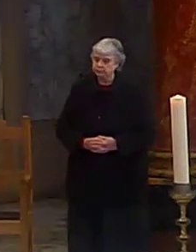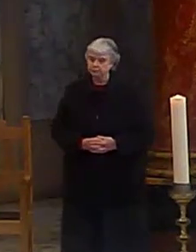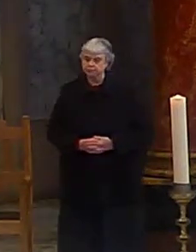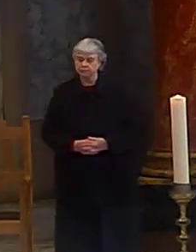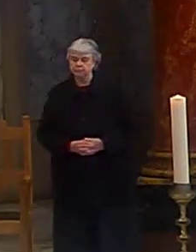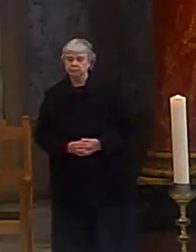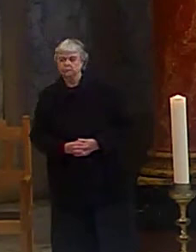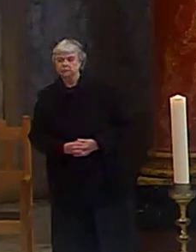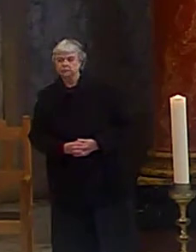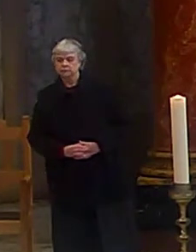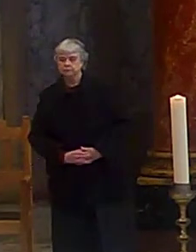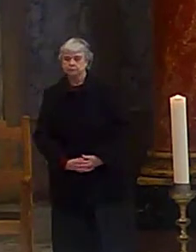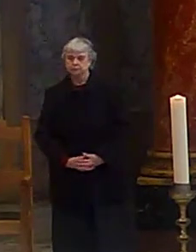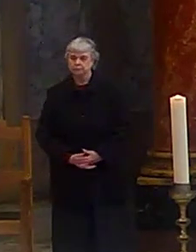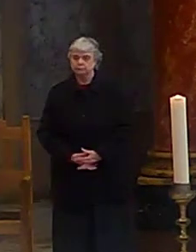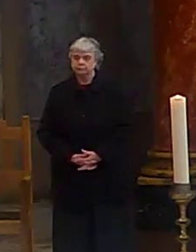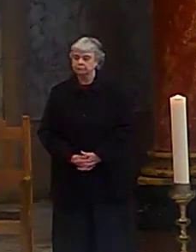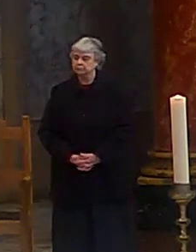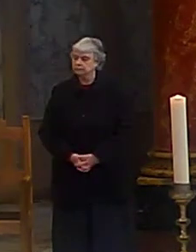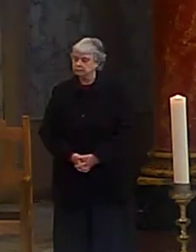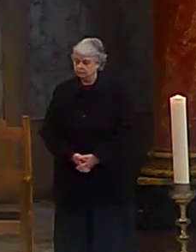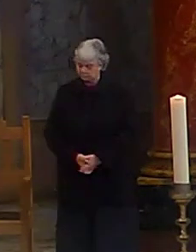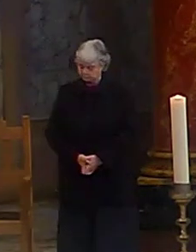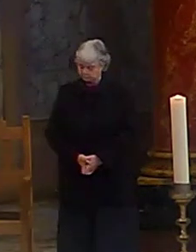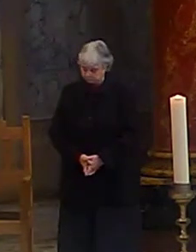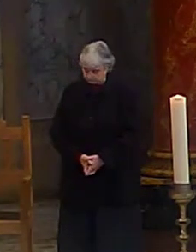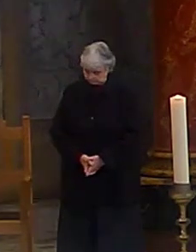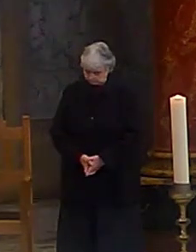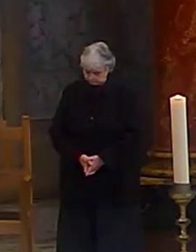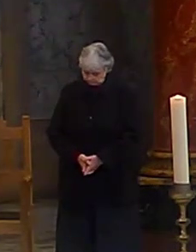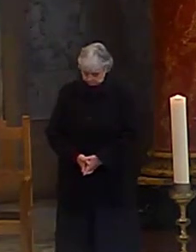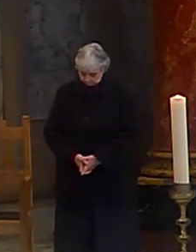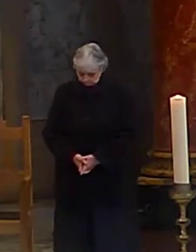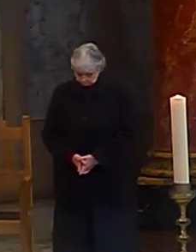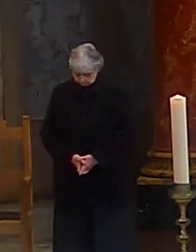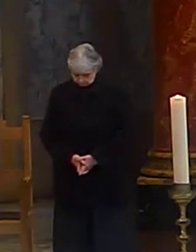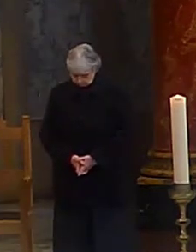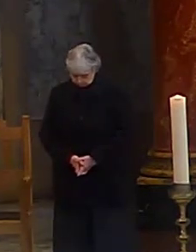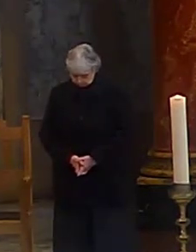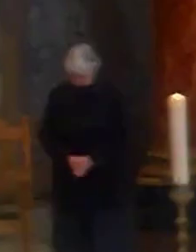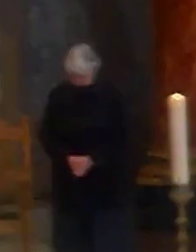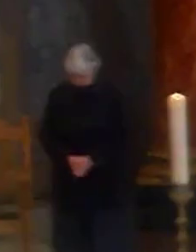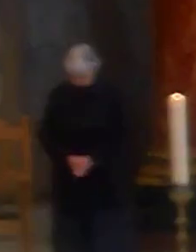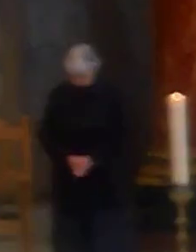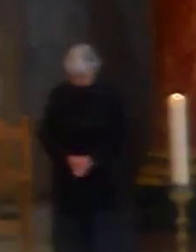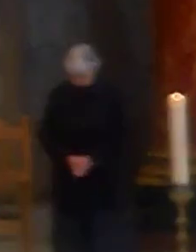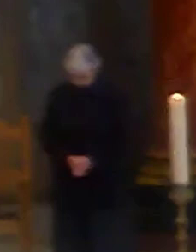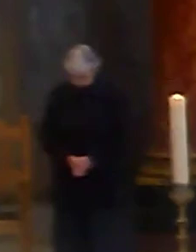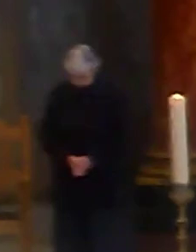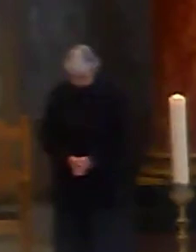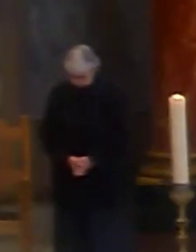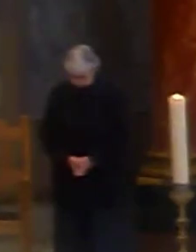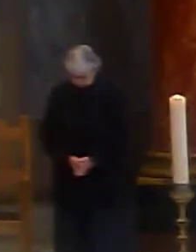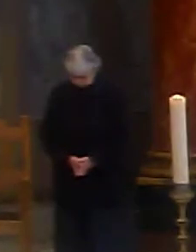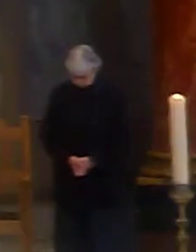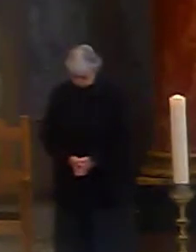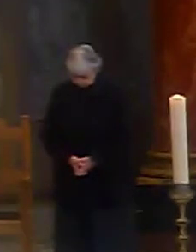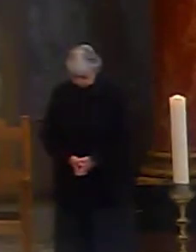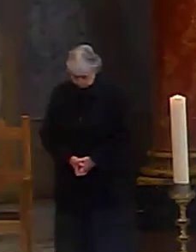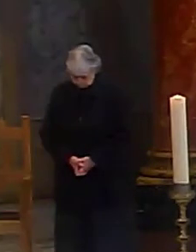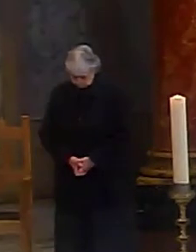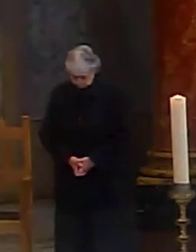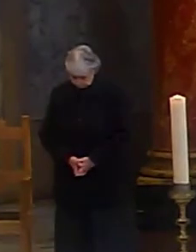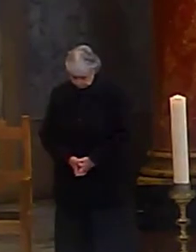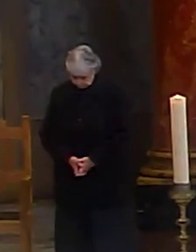let us pray almighty father we pray that we will